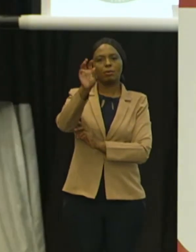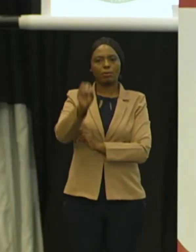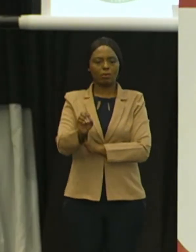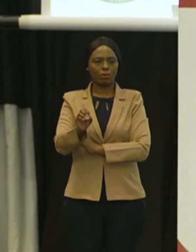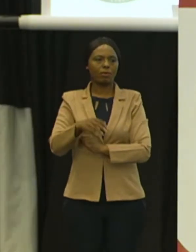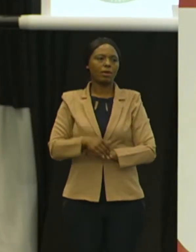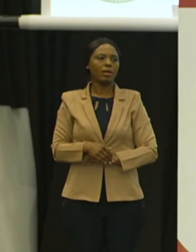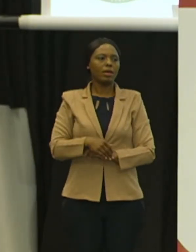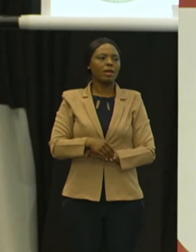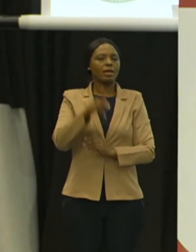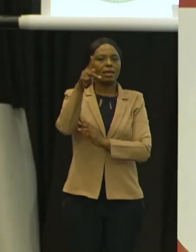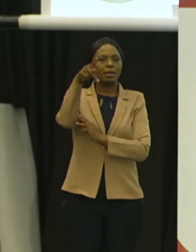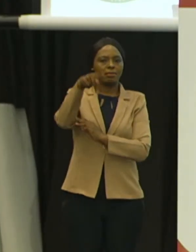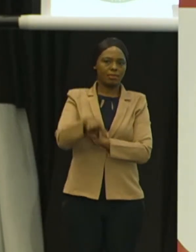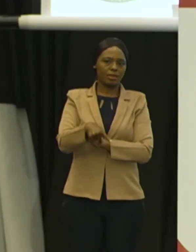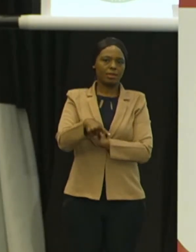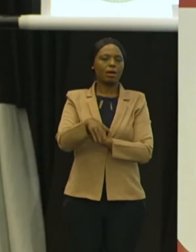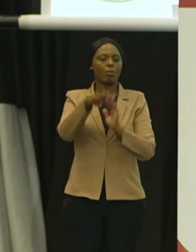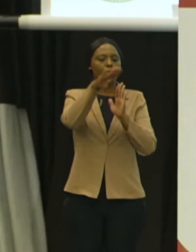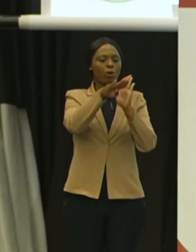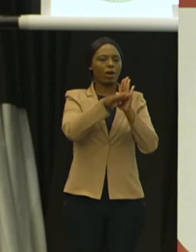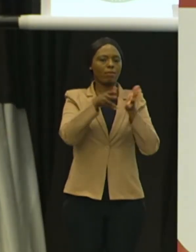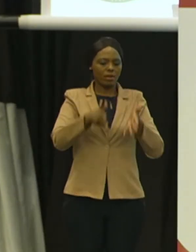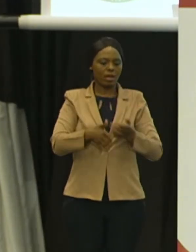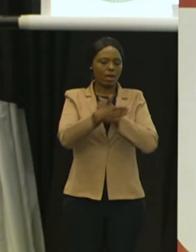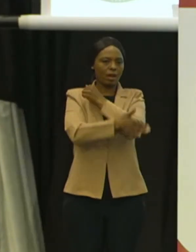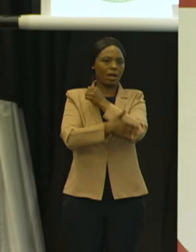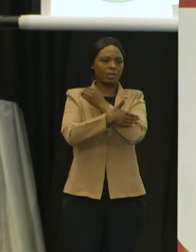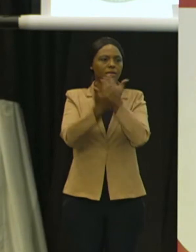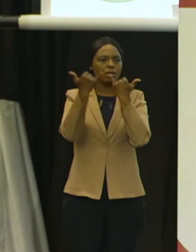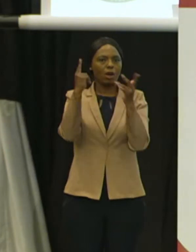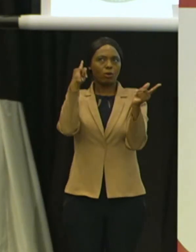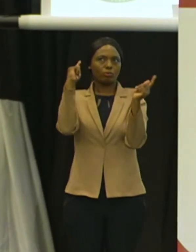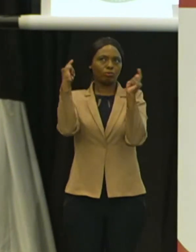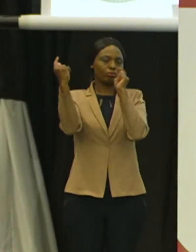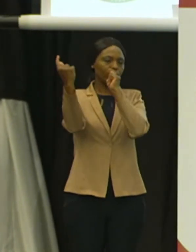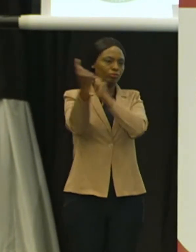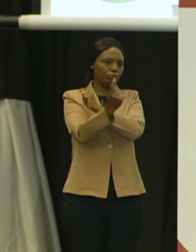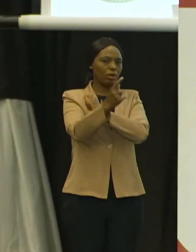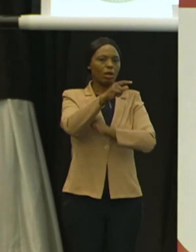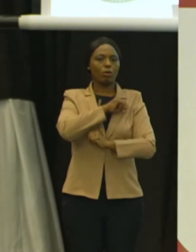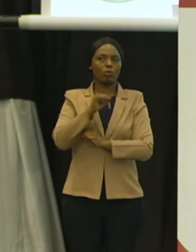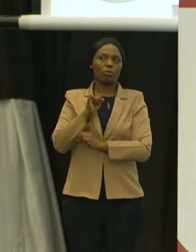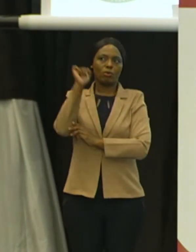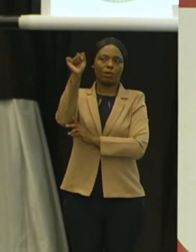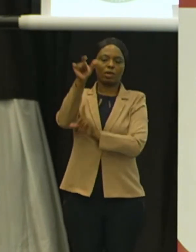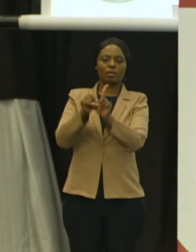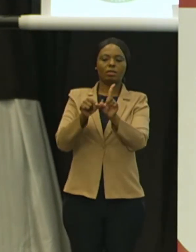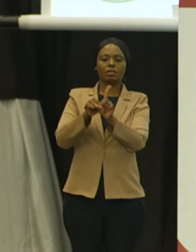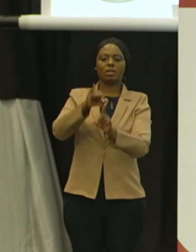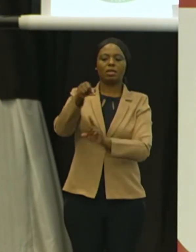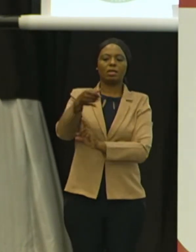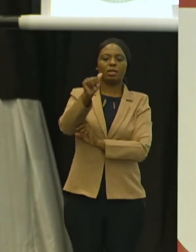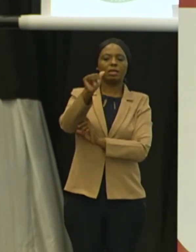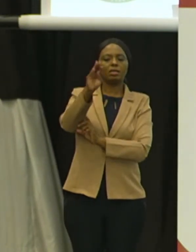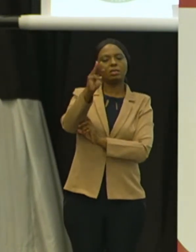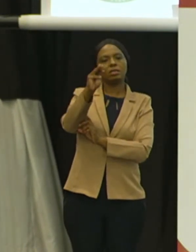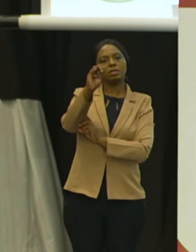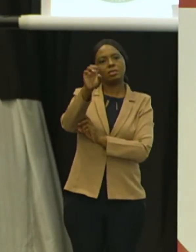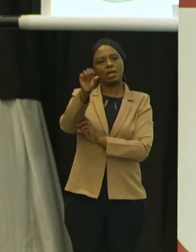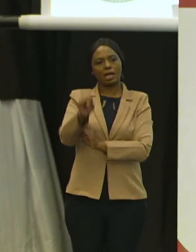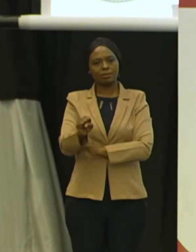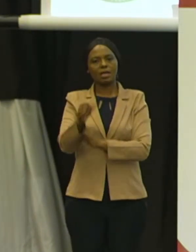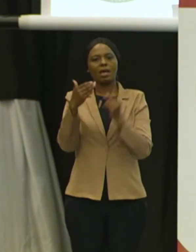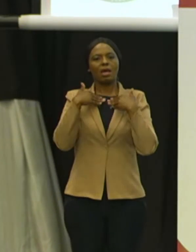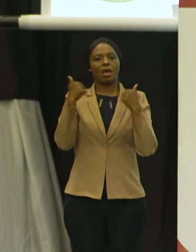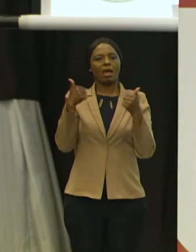in the country. We shifted the gear where Comrade James gave the state of the